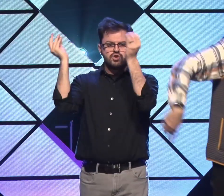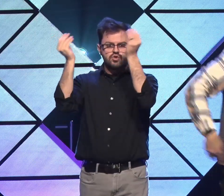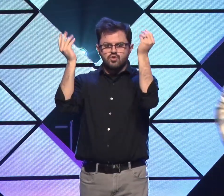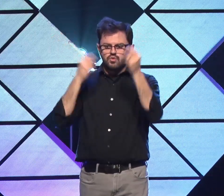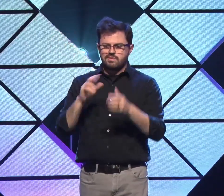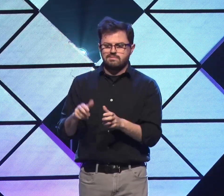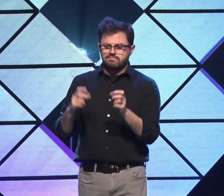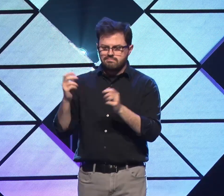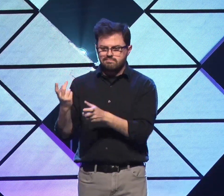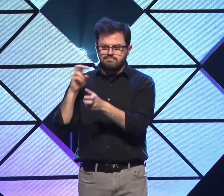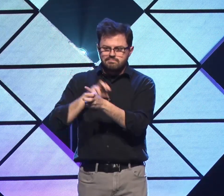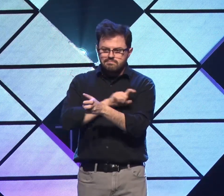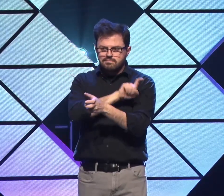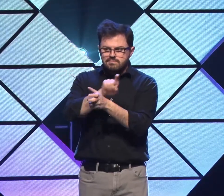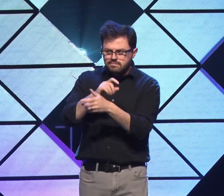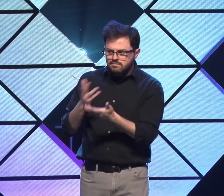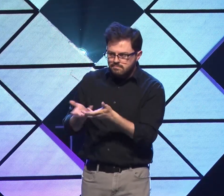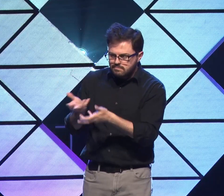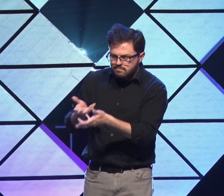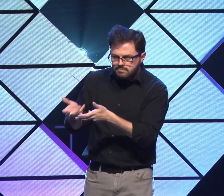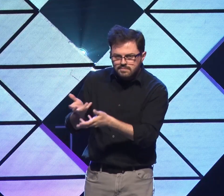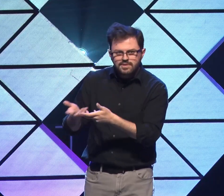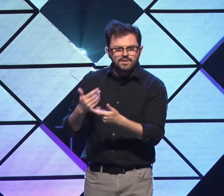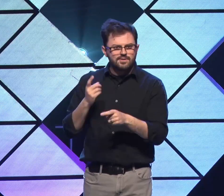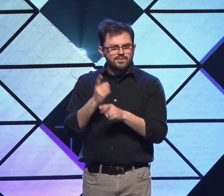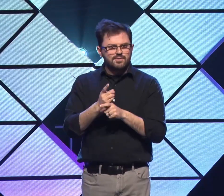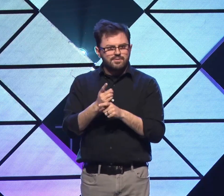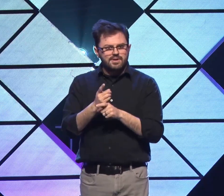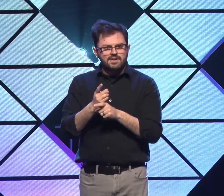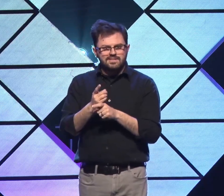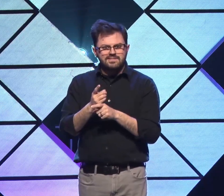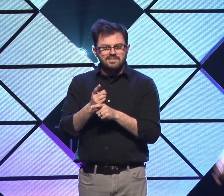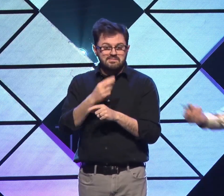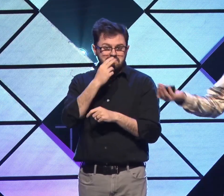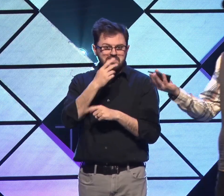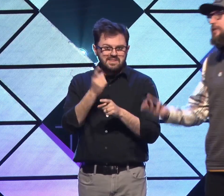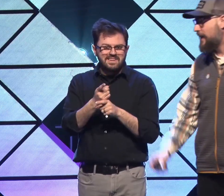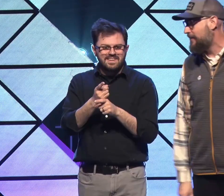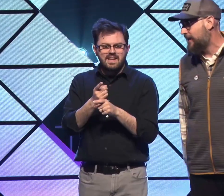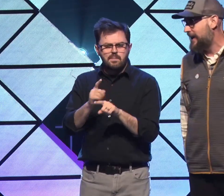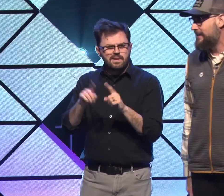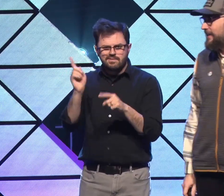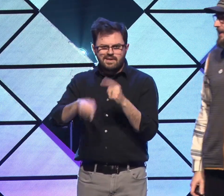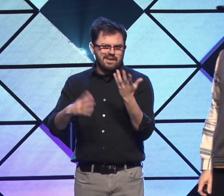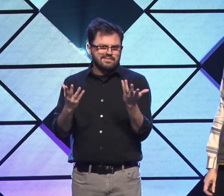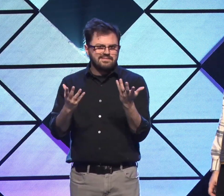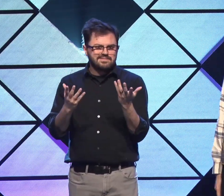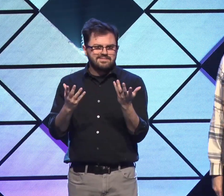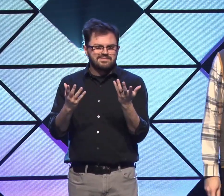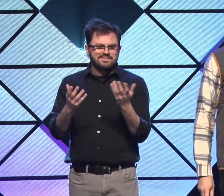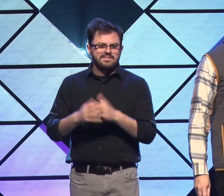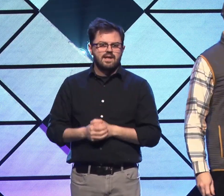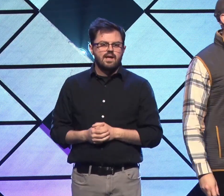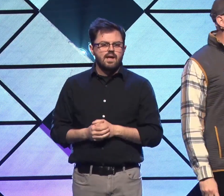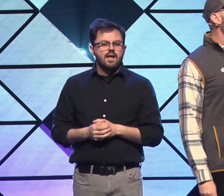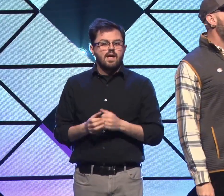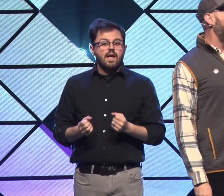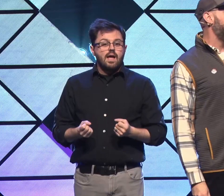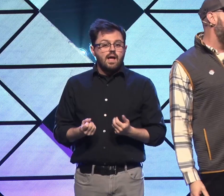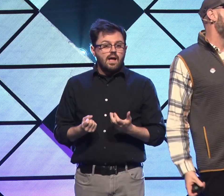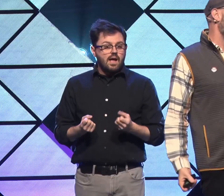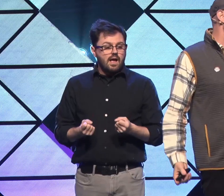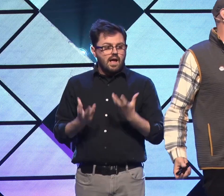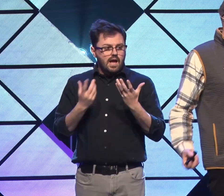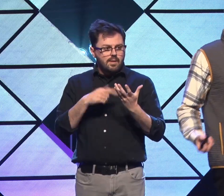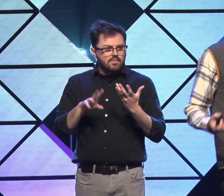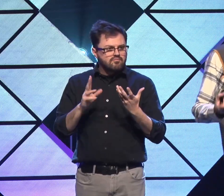out of the car and they walked up and they were talking to you like they were funny. But you can't do that, right? But how many of y'all have